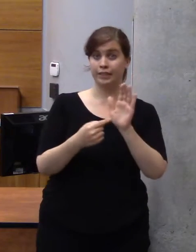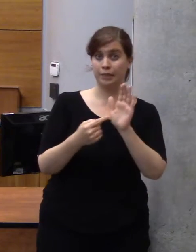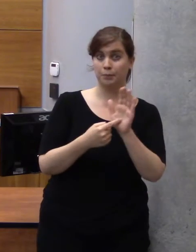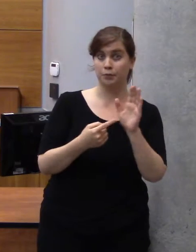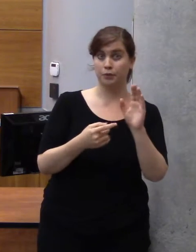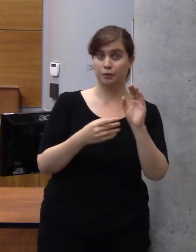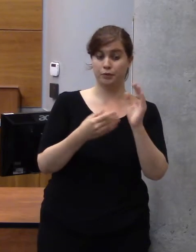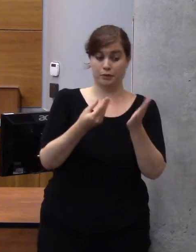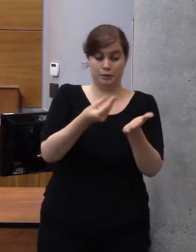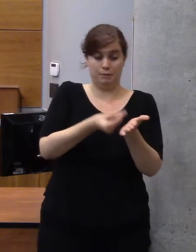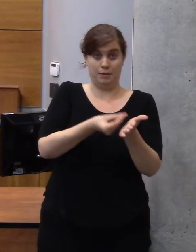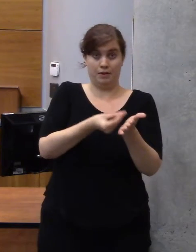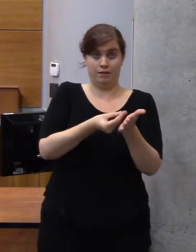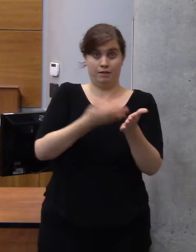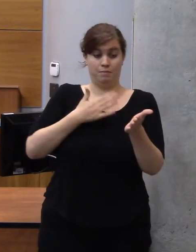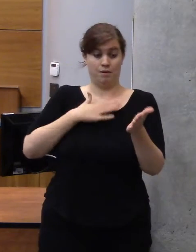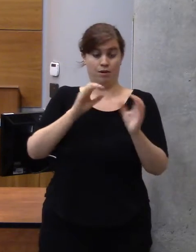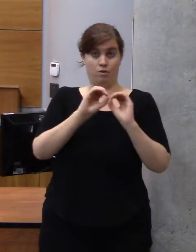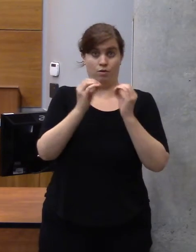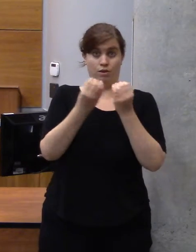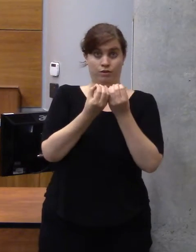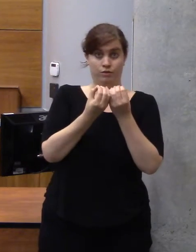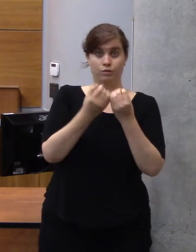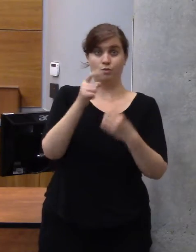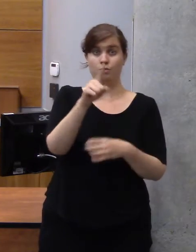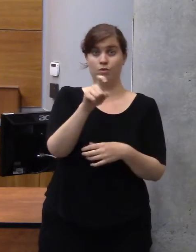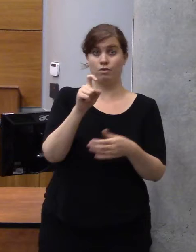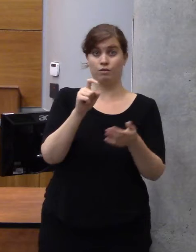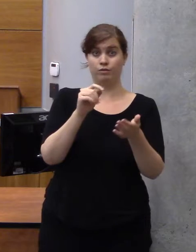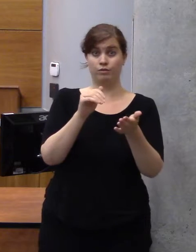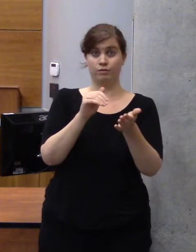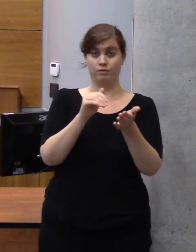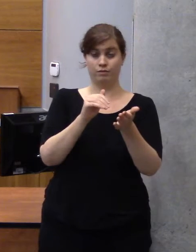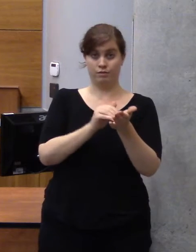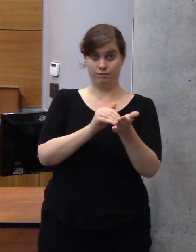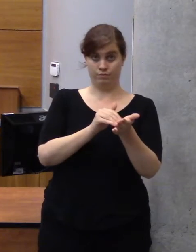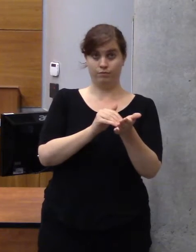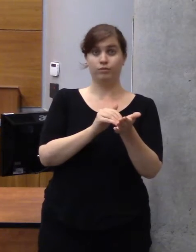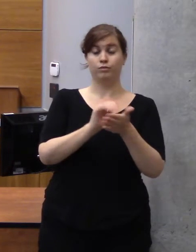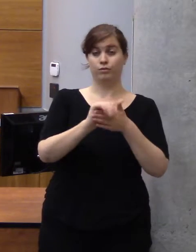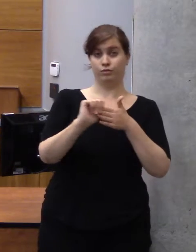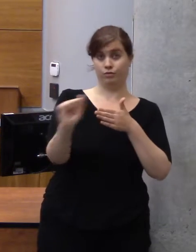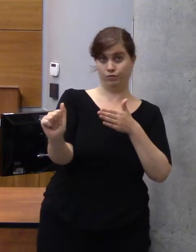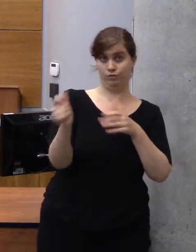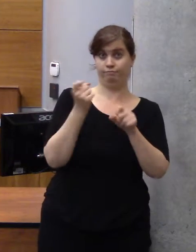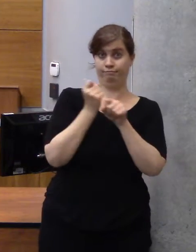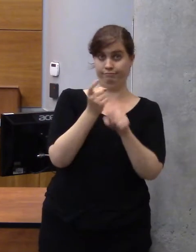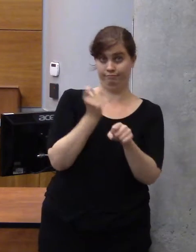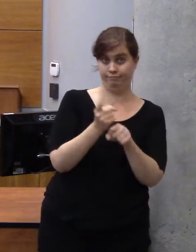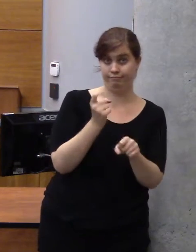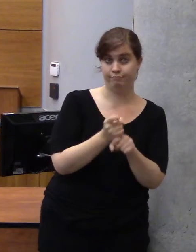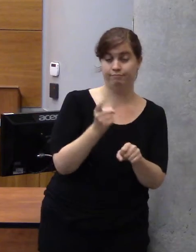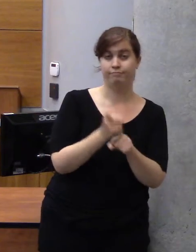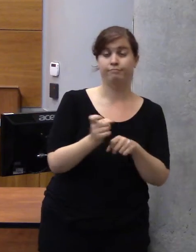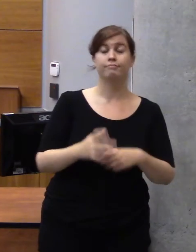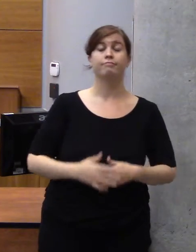which was enormous. How much was that? $100,000 per year. And most of our programming only